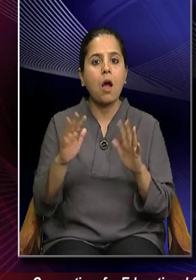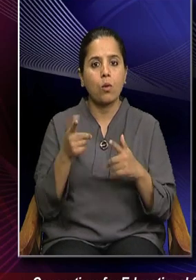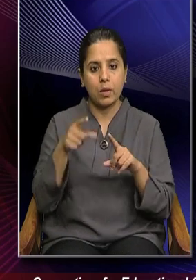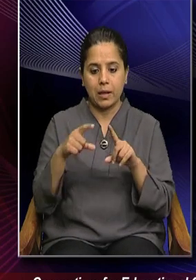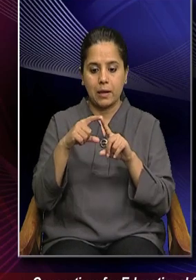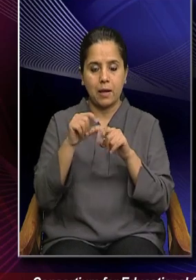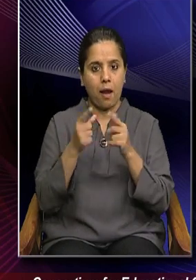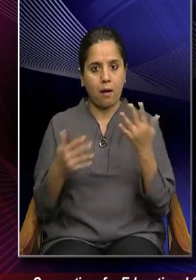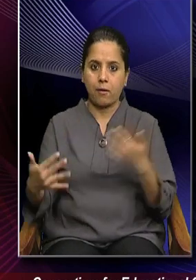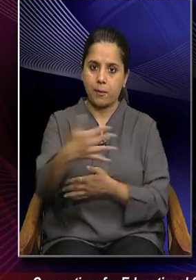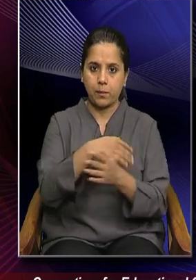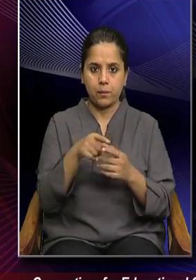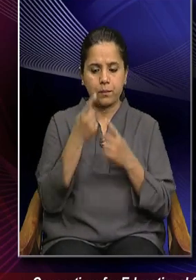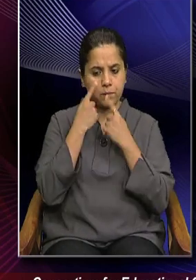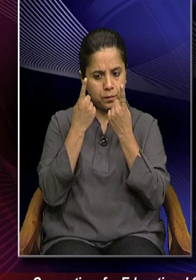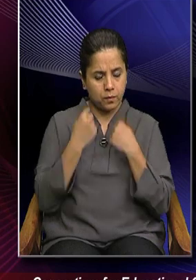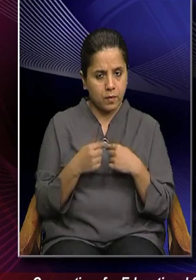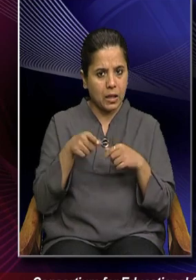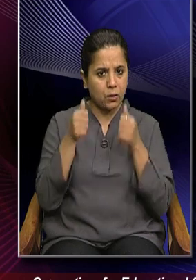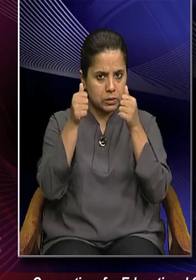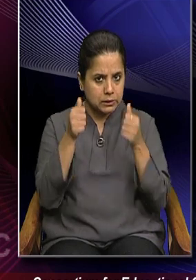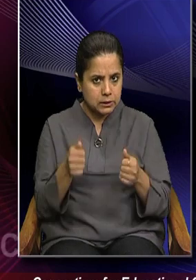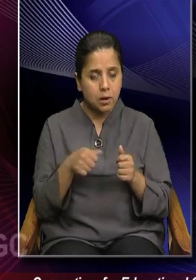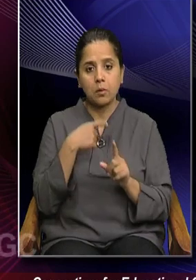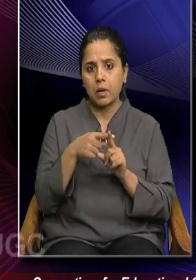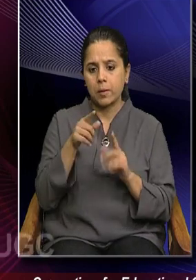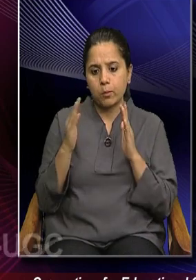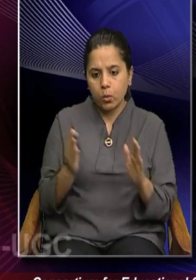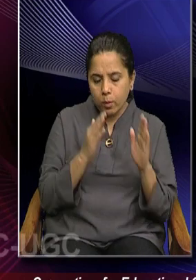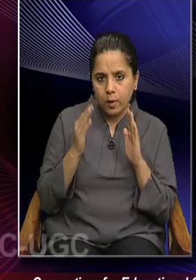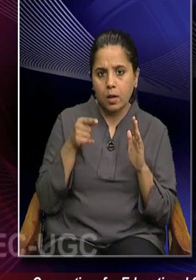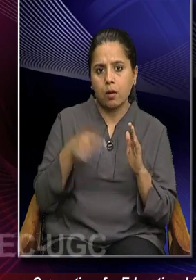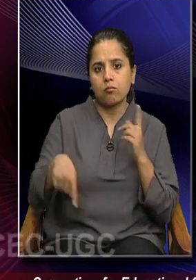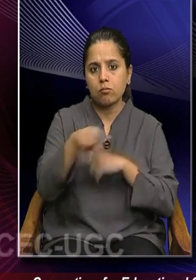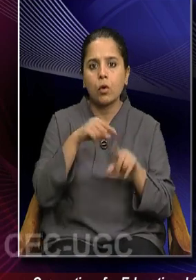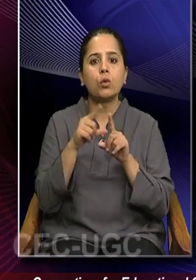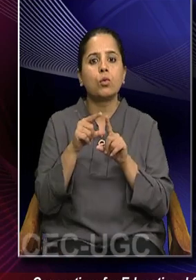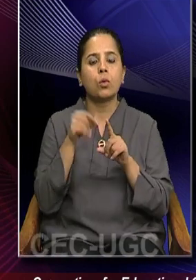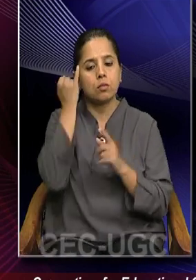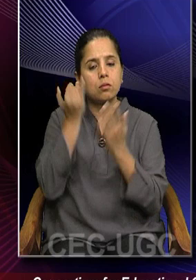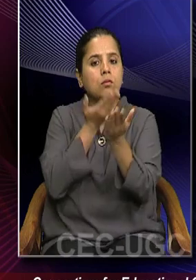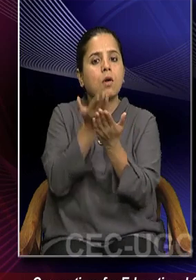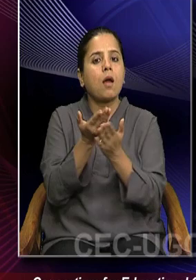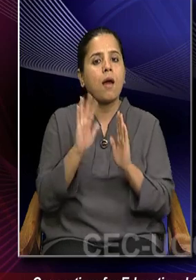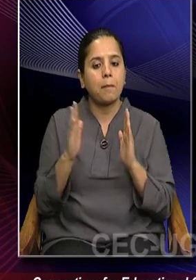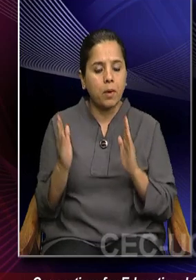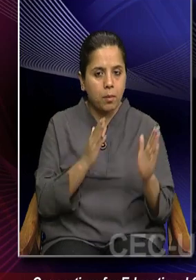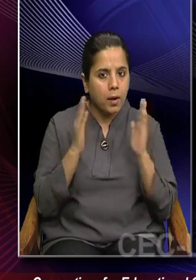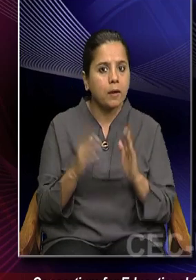data, analyze the results and prepare a preparation proposing